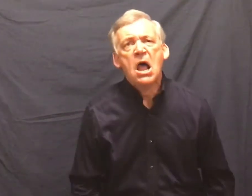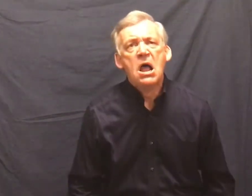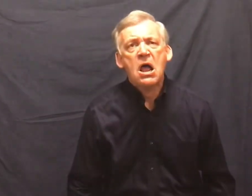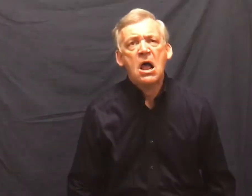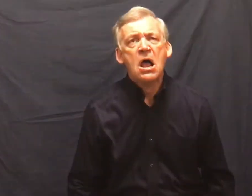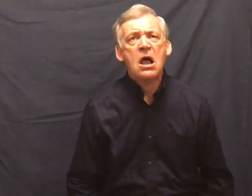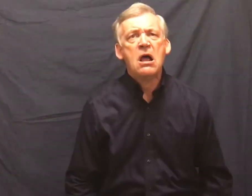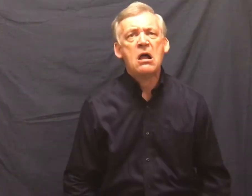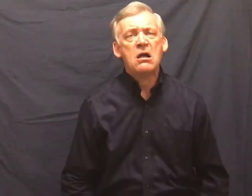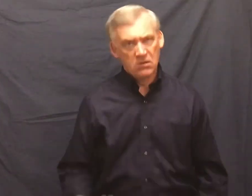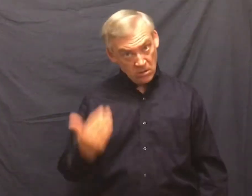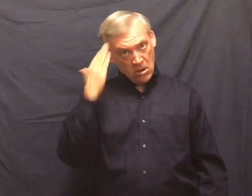I know George.